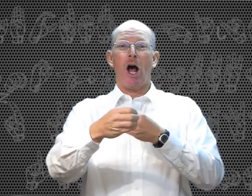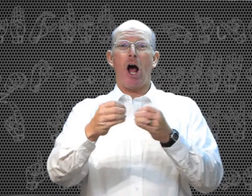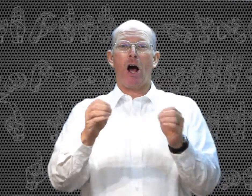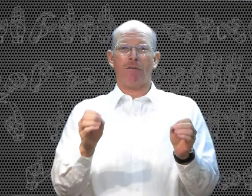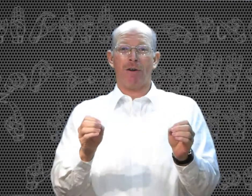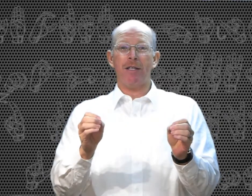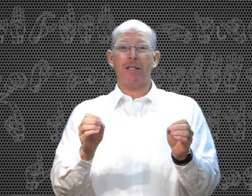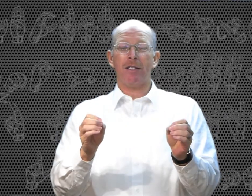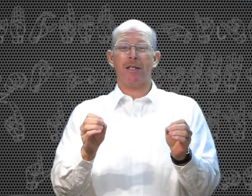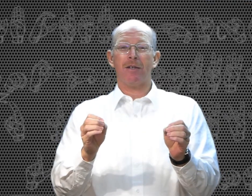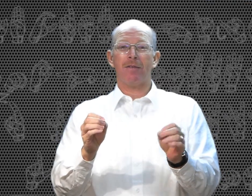office,